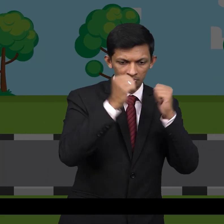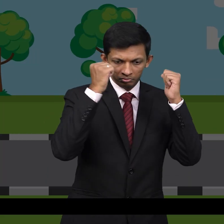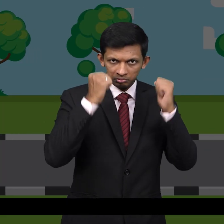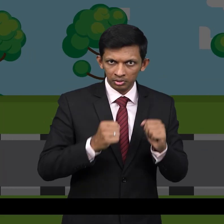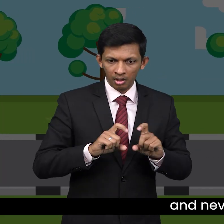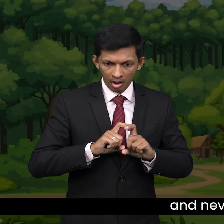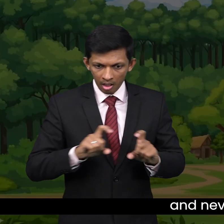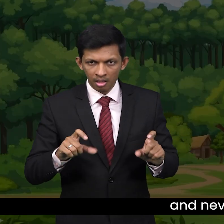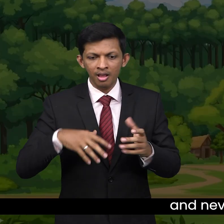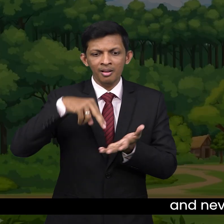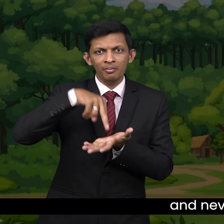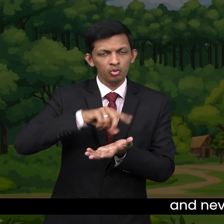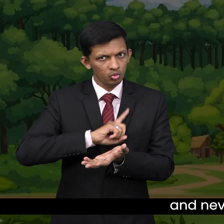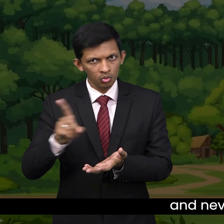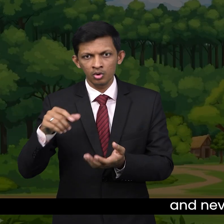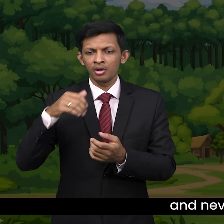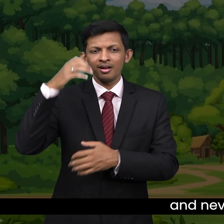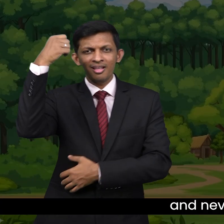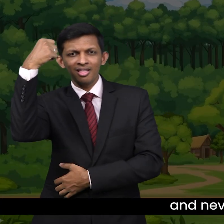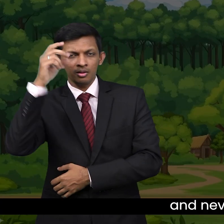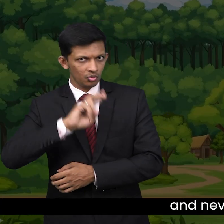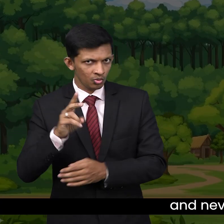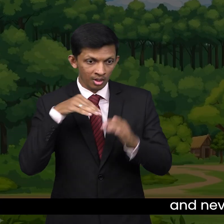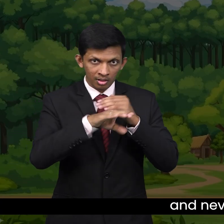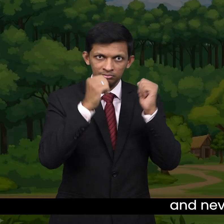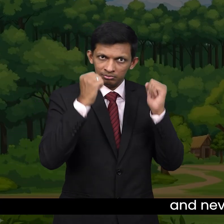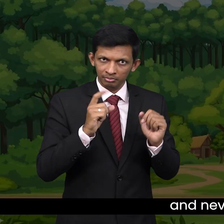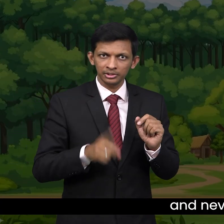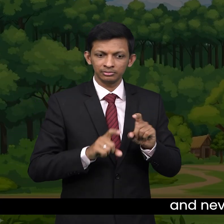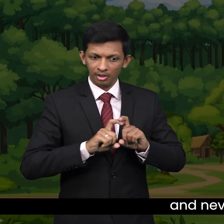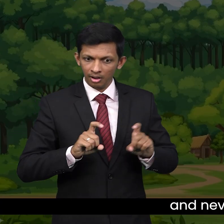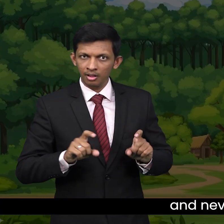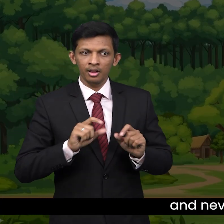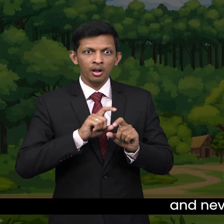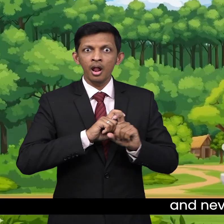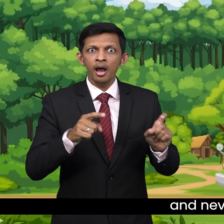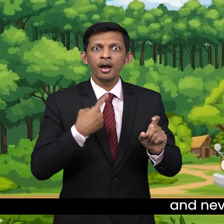Sit properly and never overcrowd vehicles.